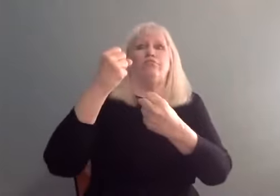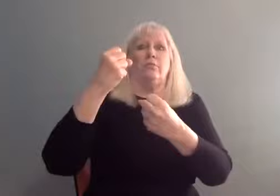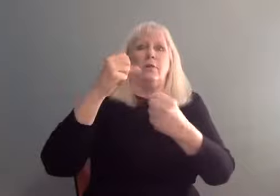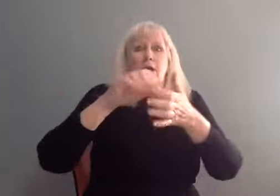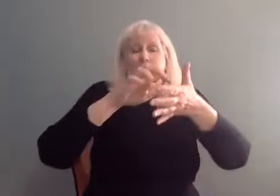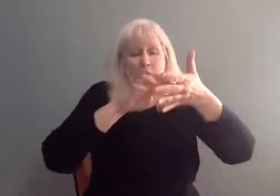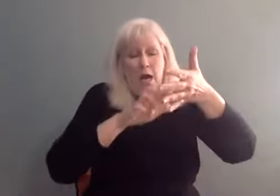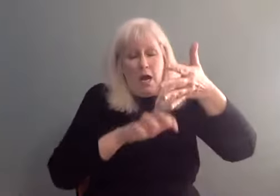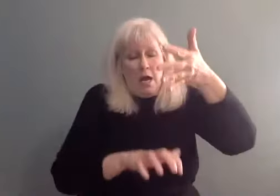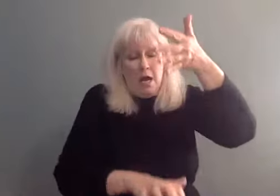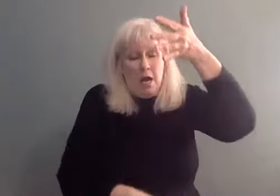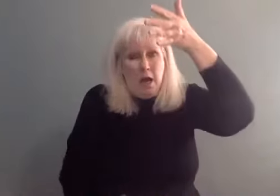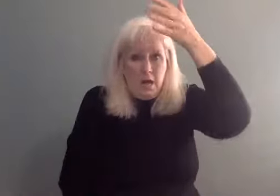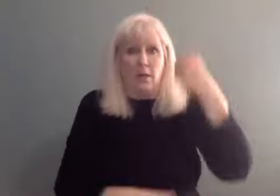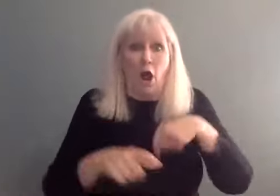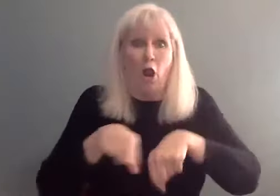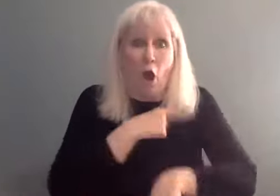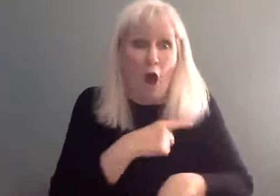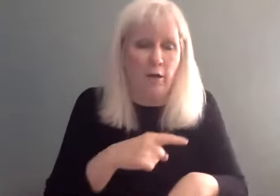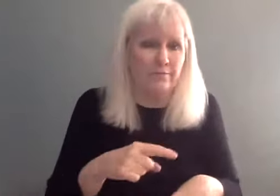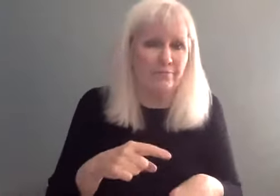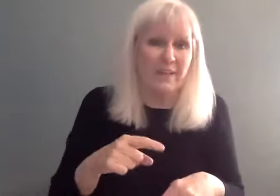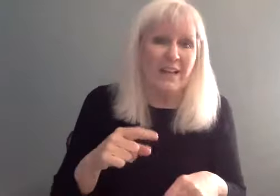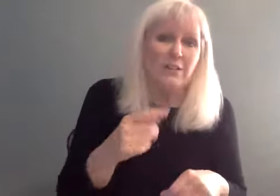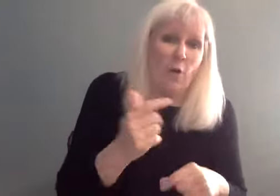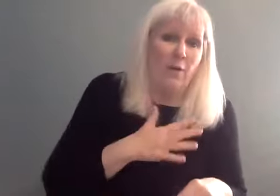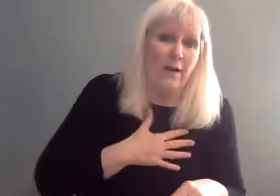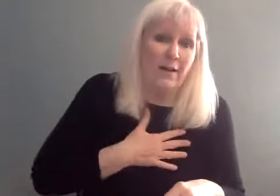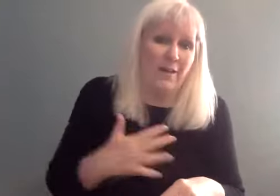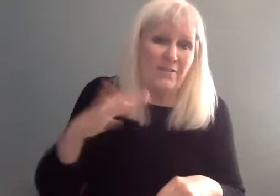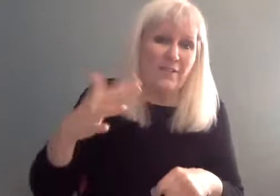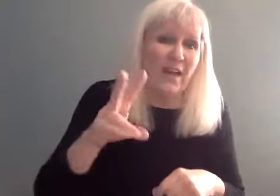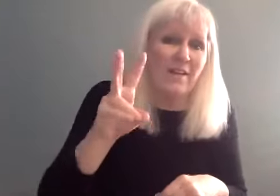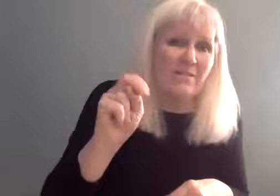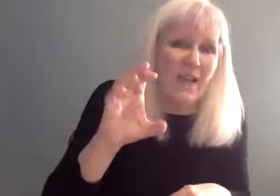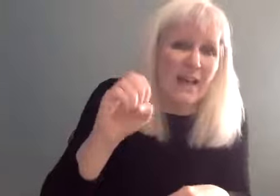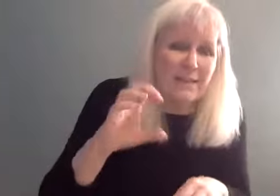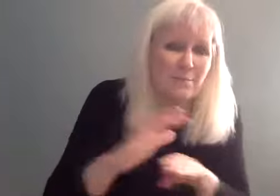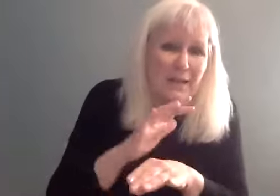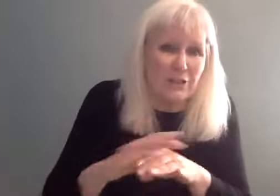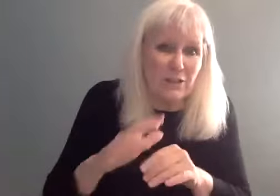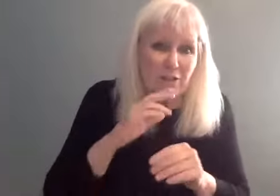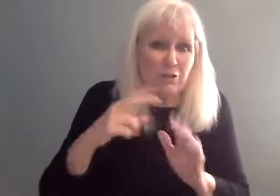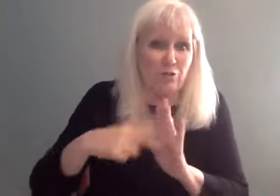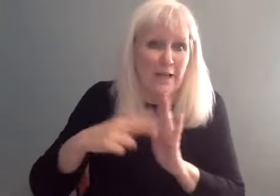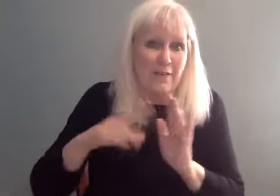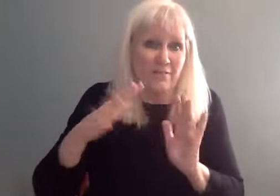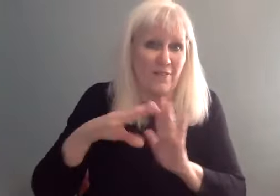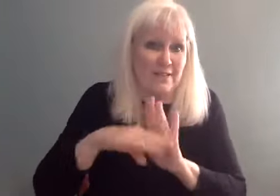long. We sat on the beach all night long, Venice Beach, as I read her my fifth step, my sponsor, who I